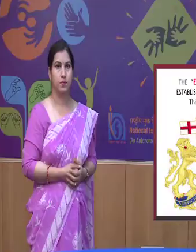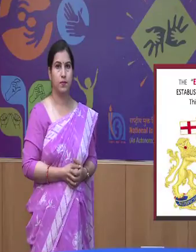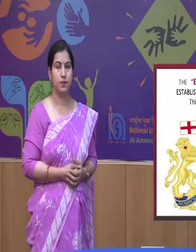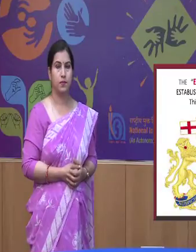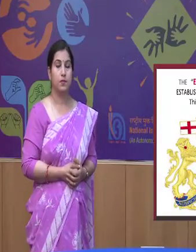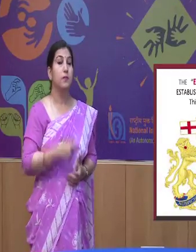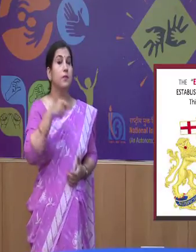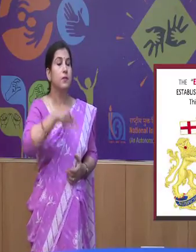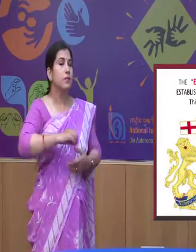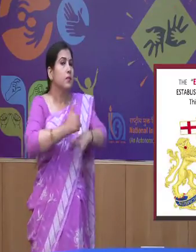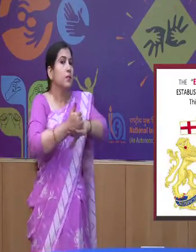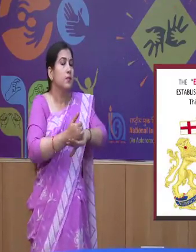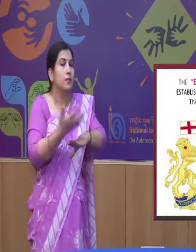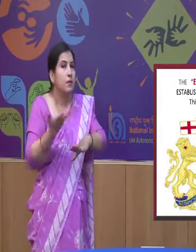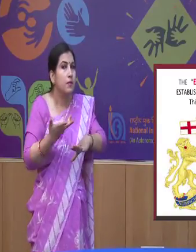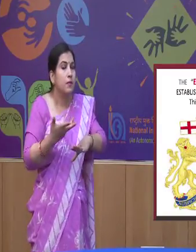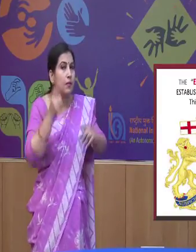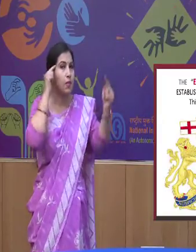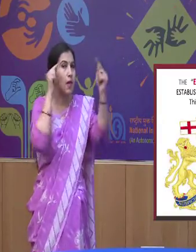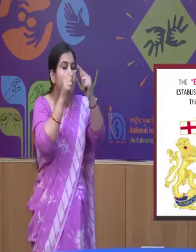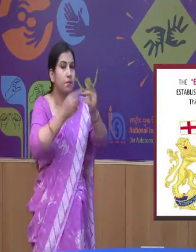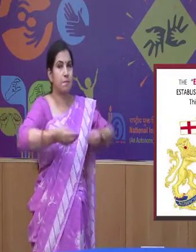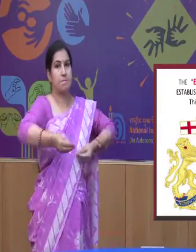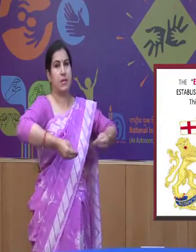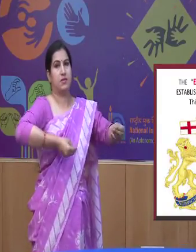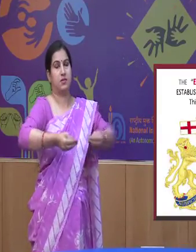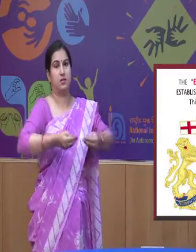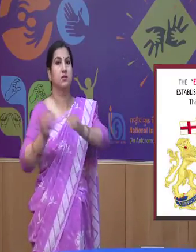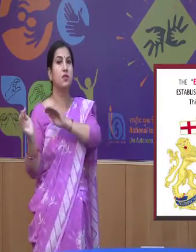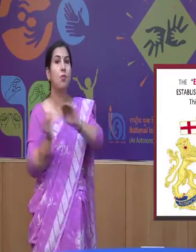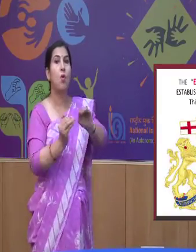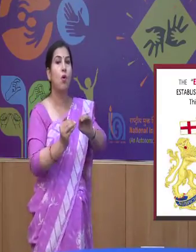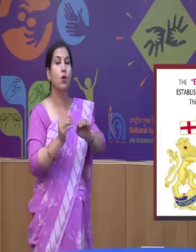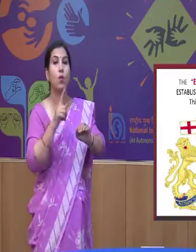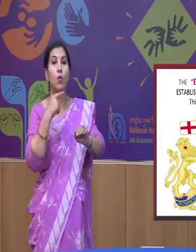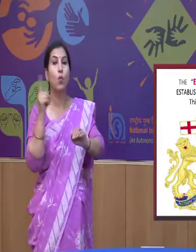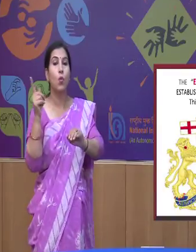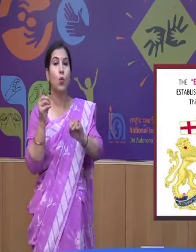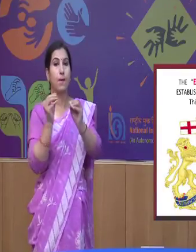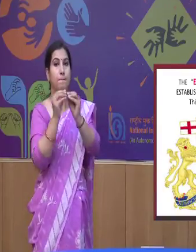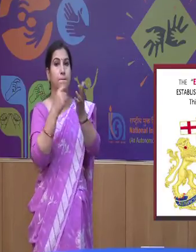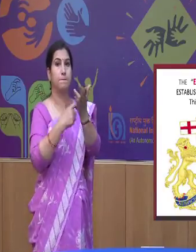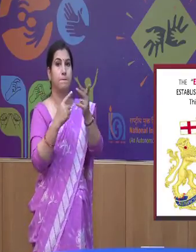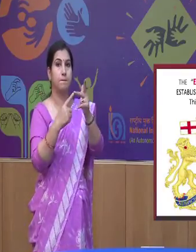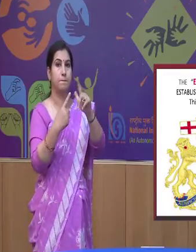This was a trading company supported by the British government.